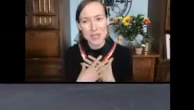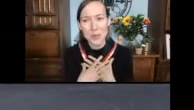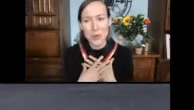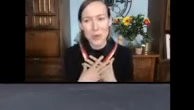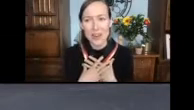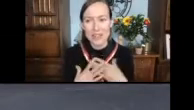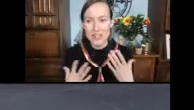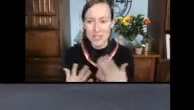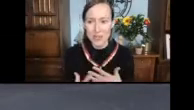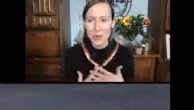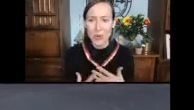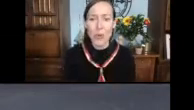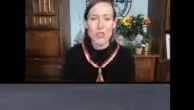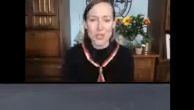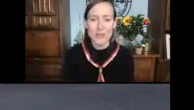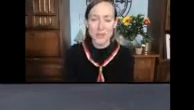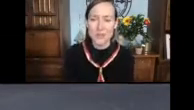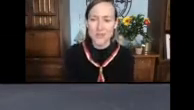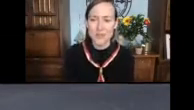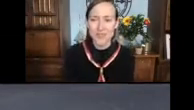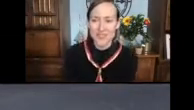keep your own heritage, your own culture.